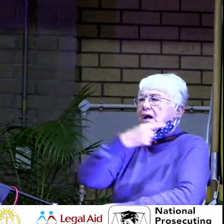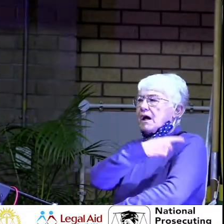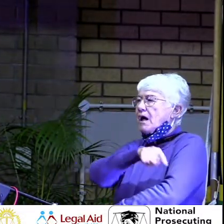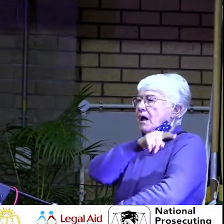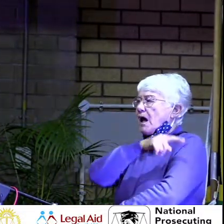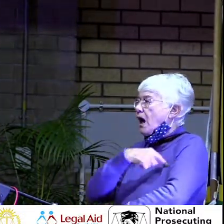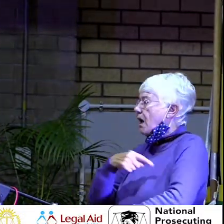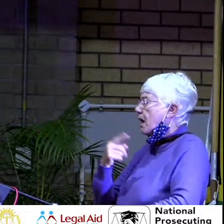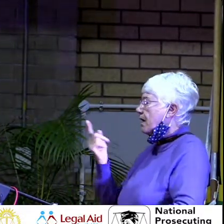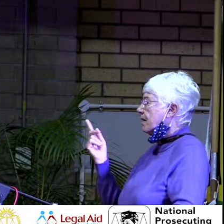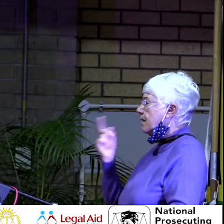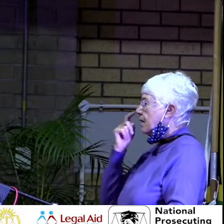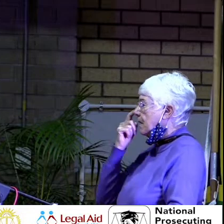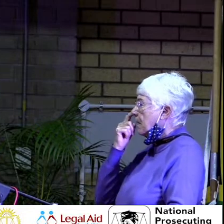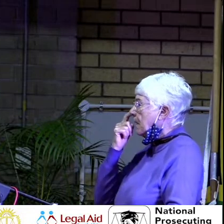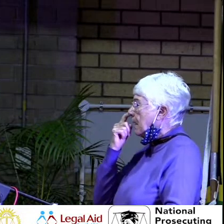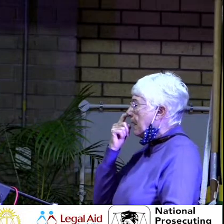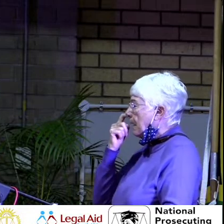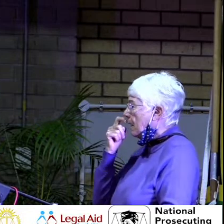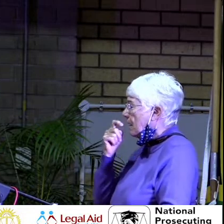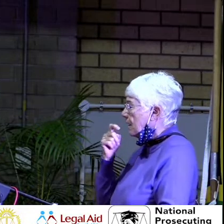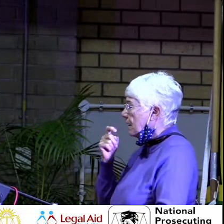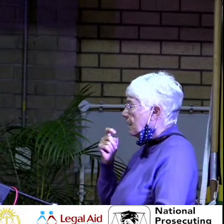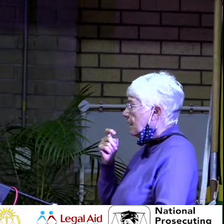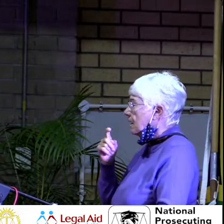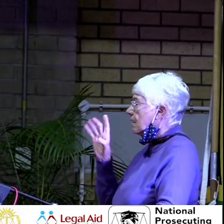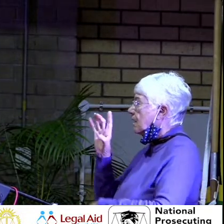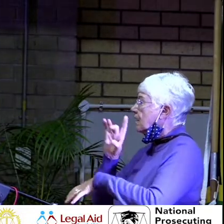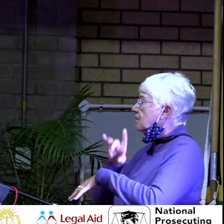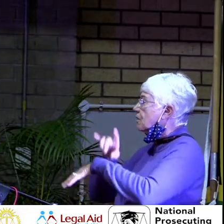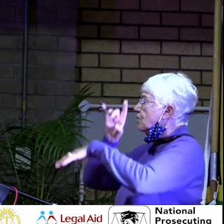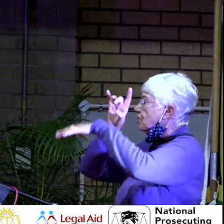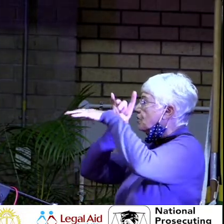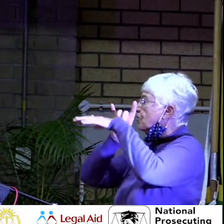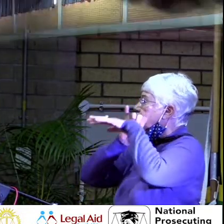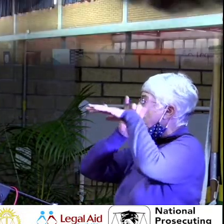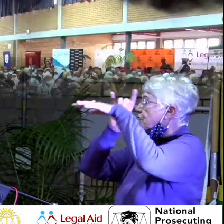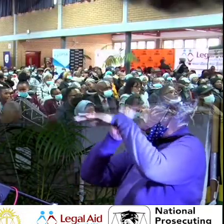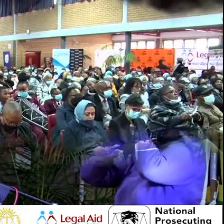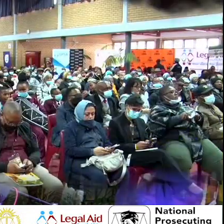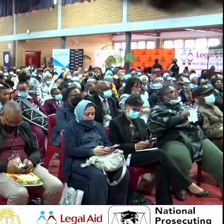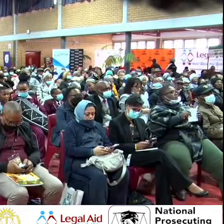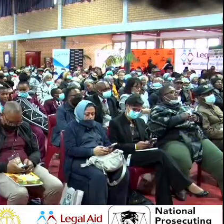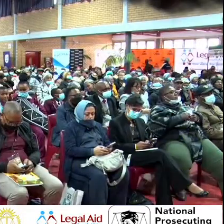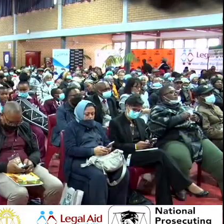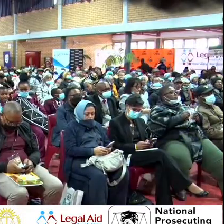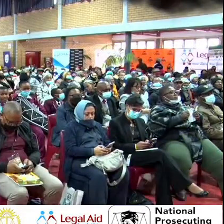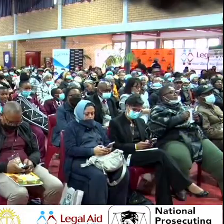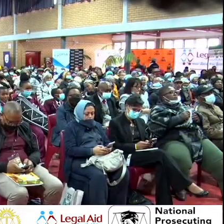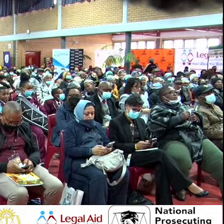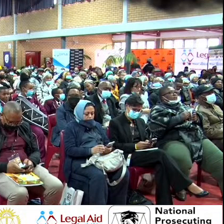stage Dr. Janine Josias from the Department of Health.